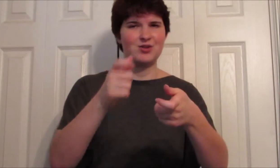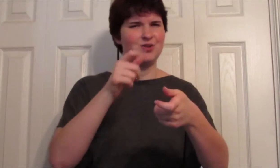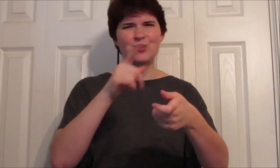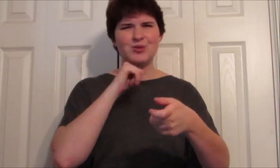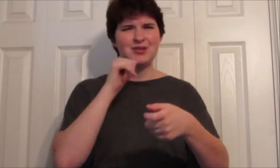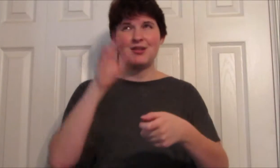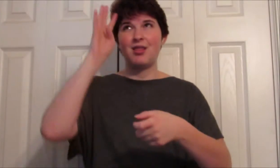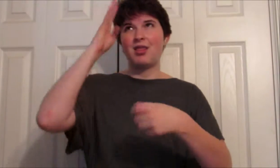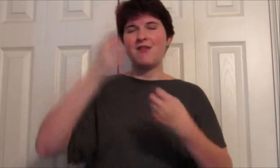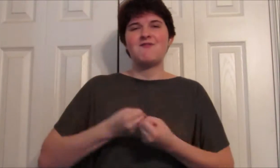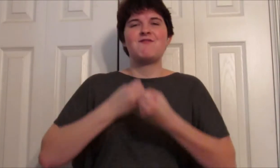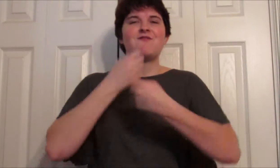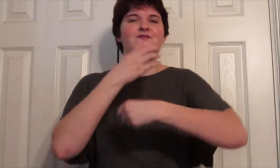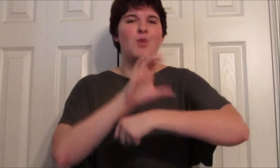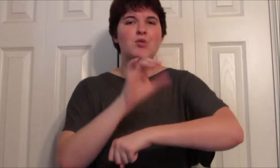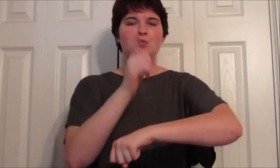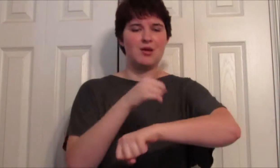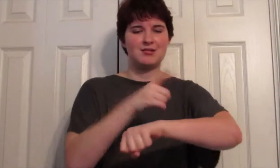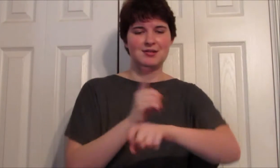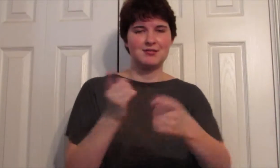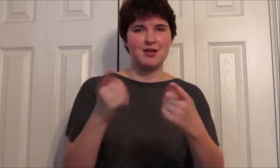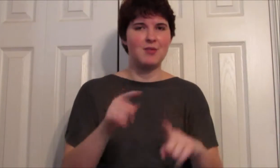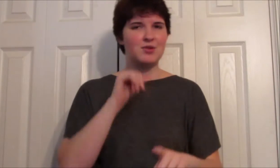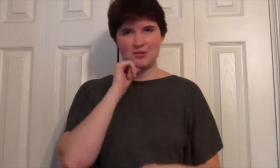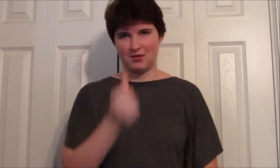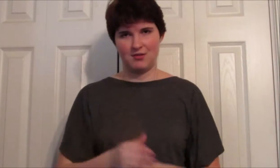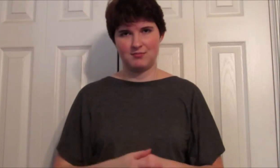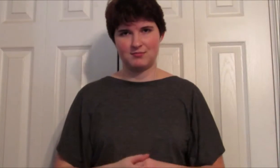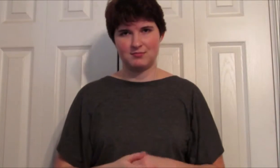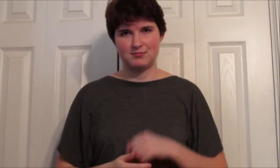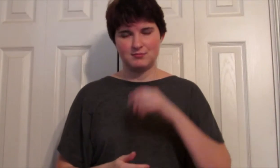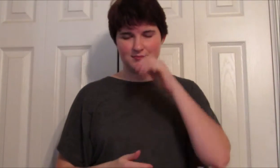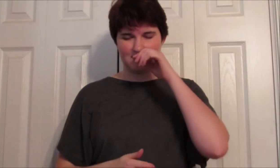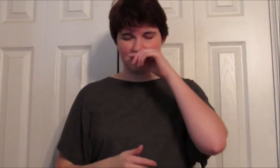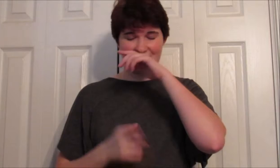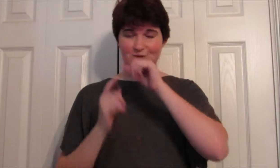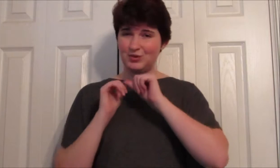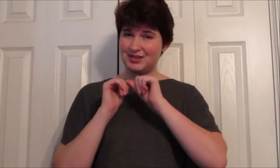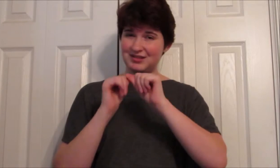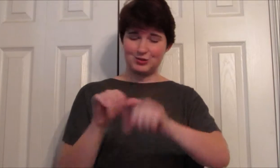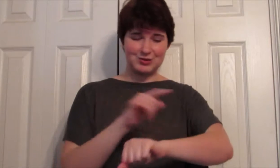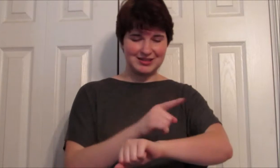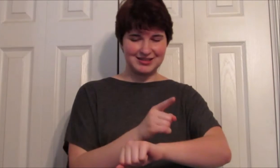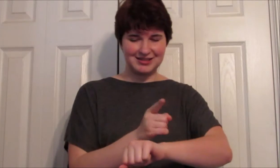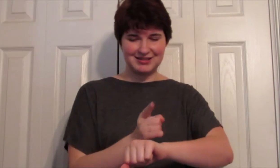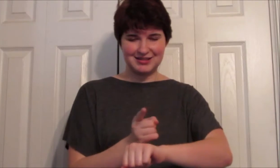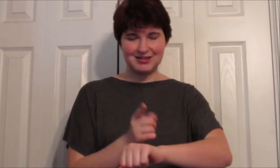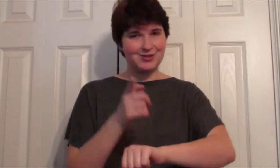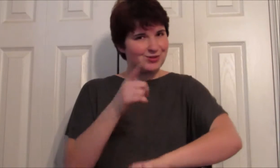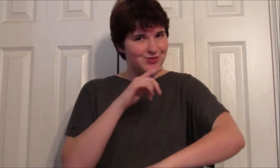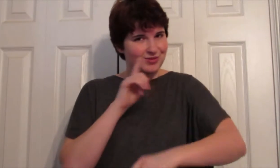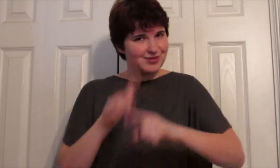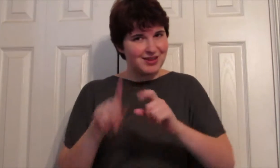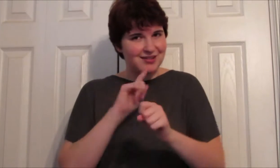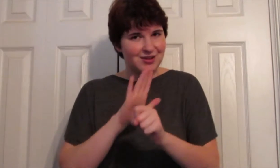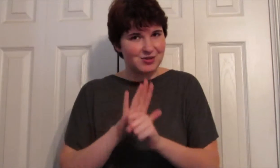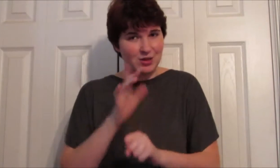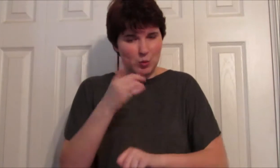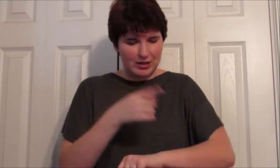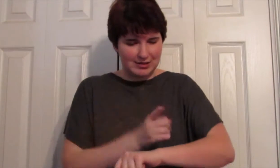manufacture one single tick on your watch, on that ticking through life. You can't guarantee one single tick. It's